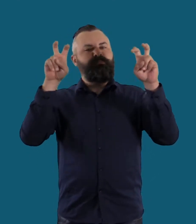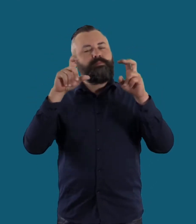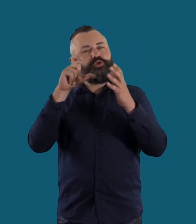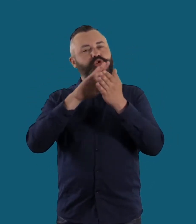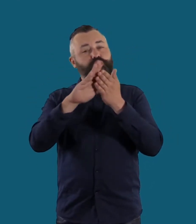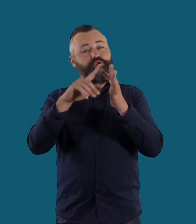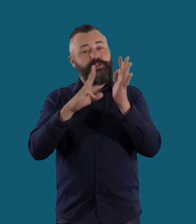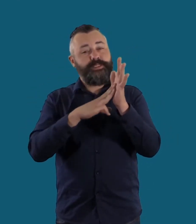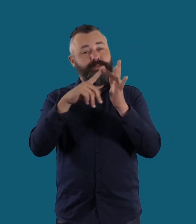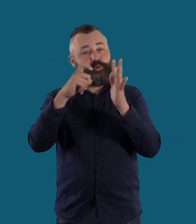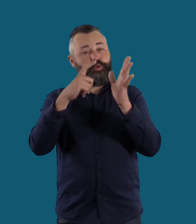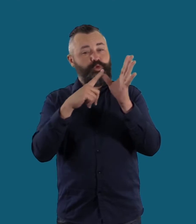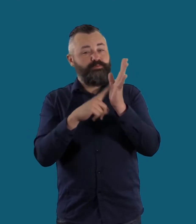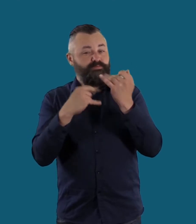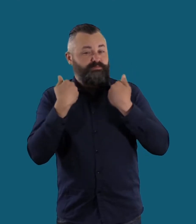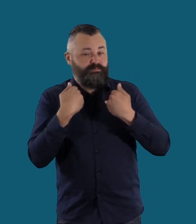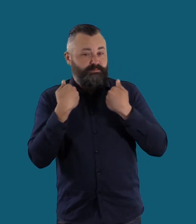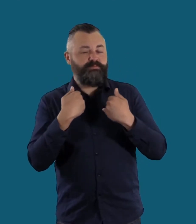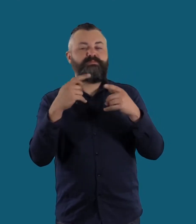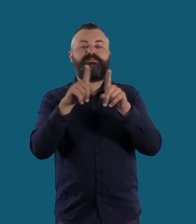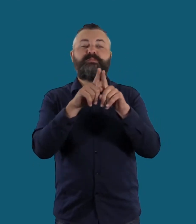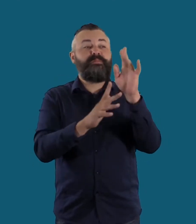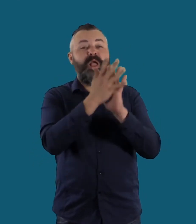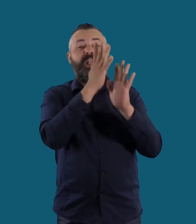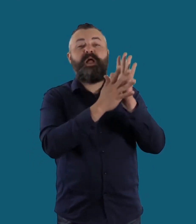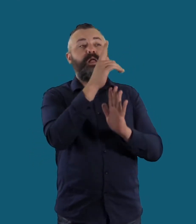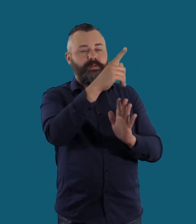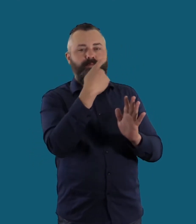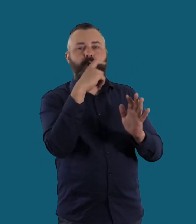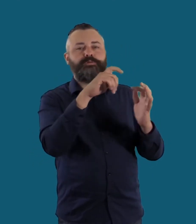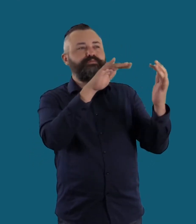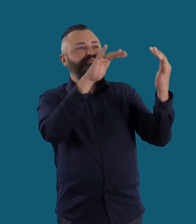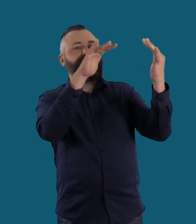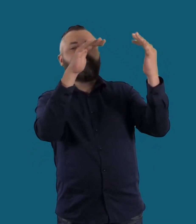1. Chemical, resultant smoke or exposure from a fire or an explosion.